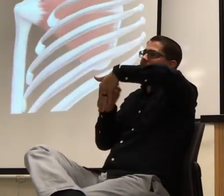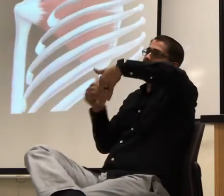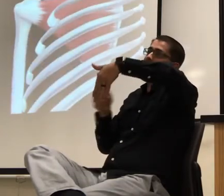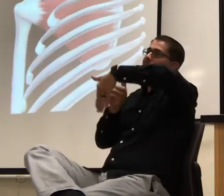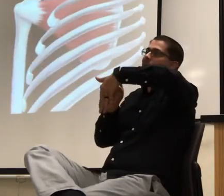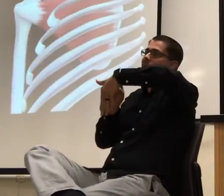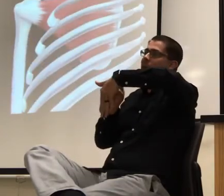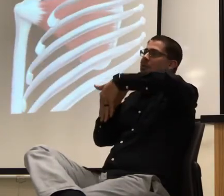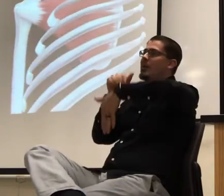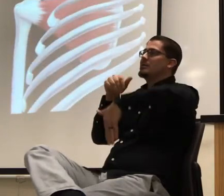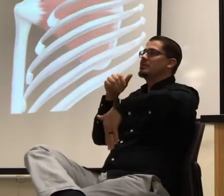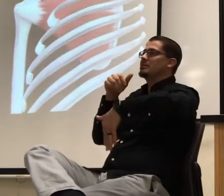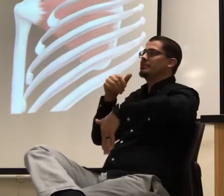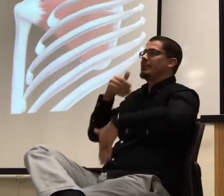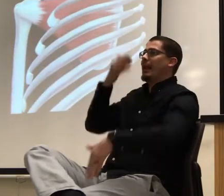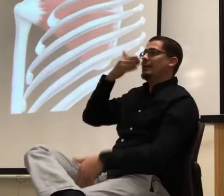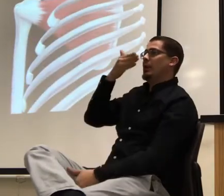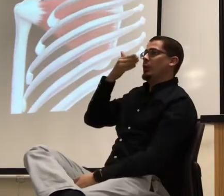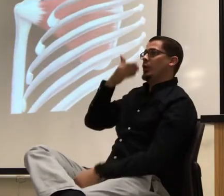is the anterior aspect.